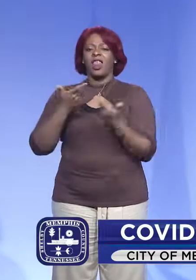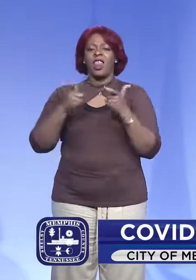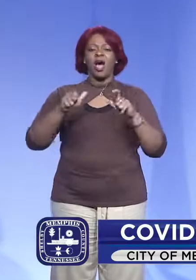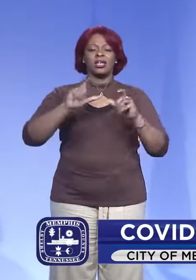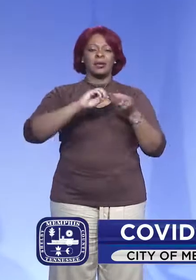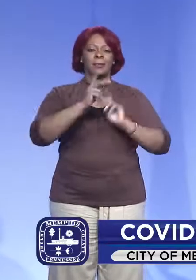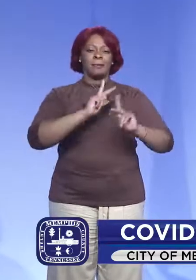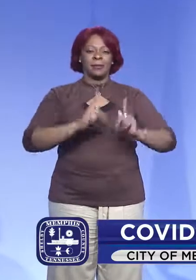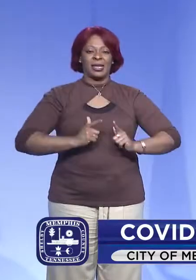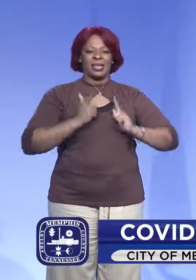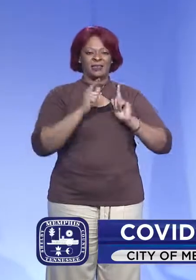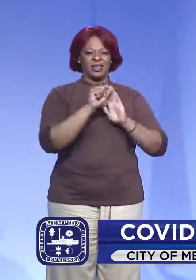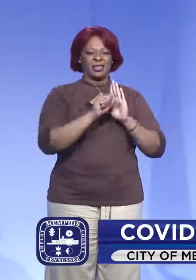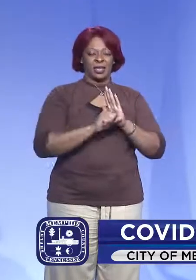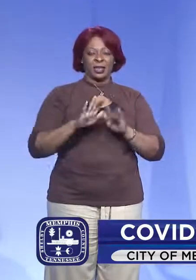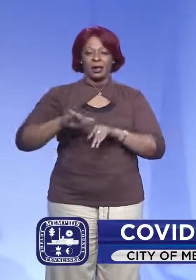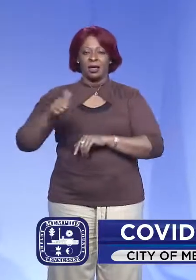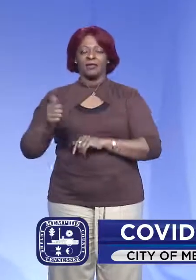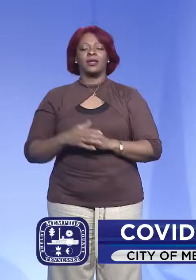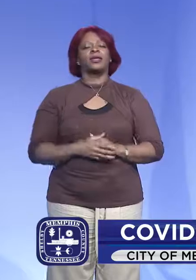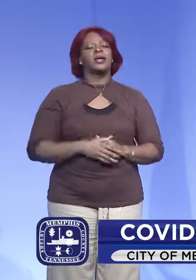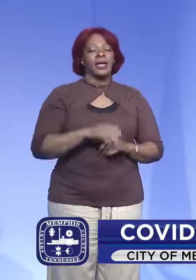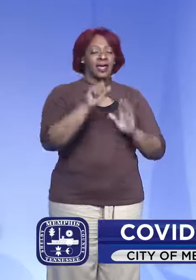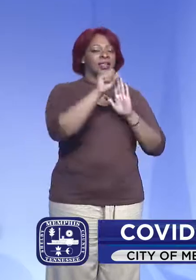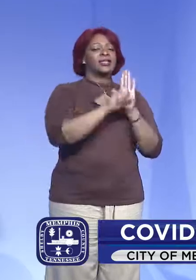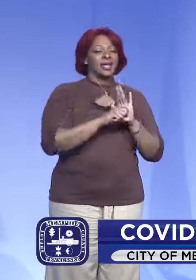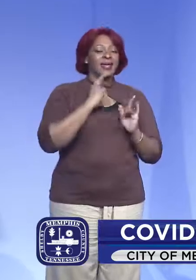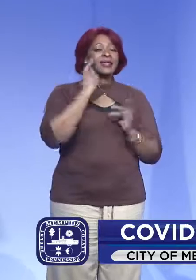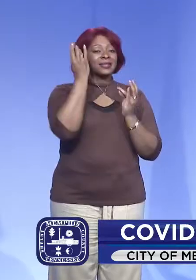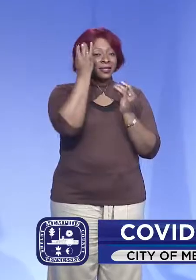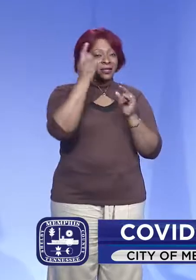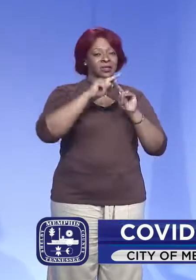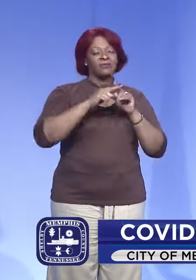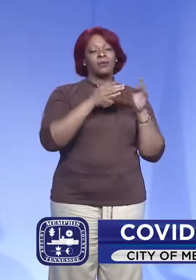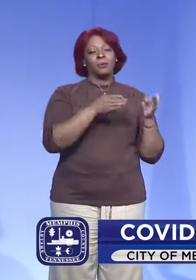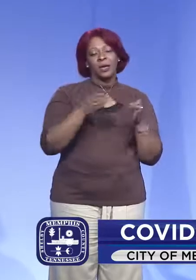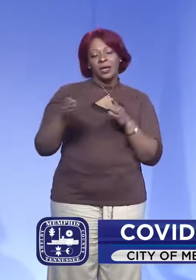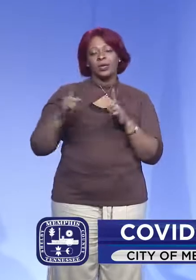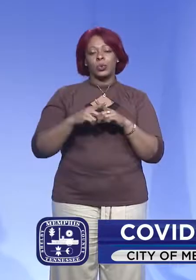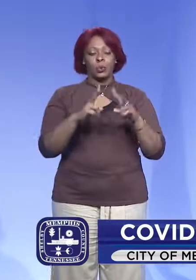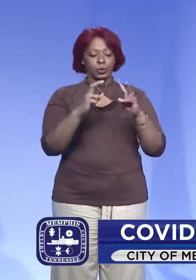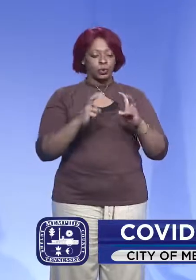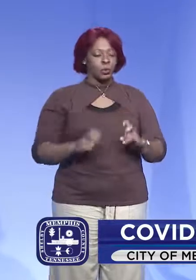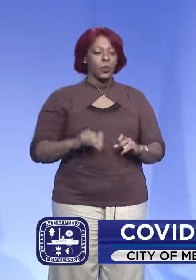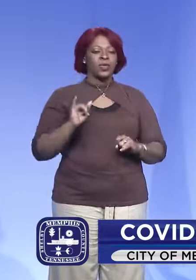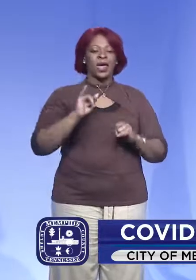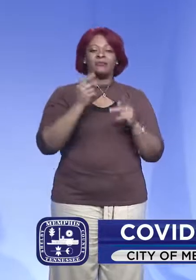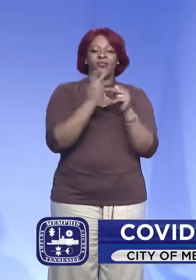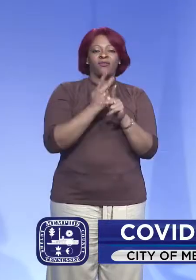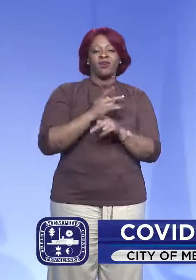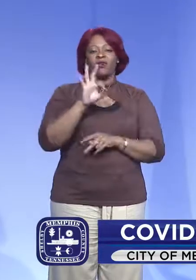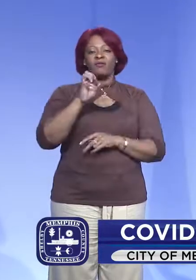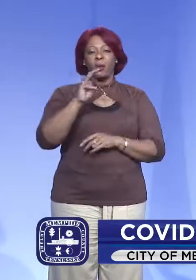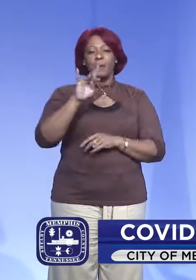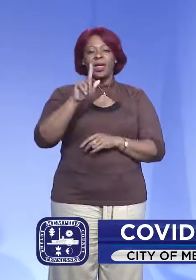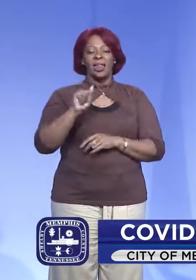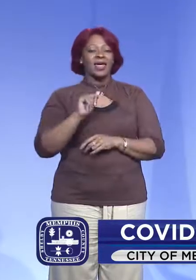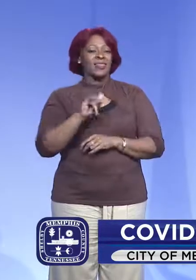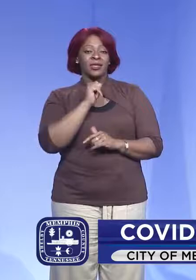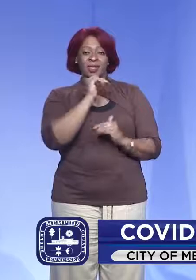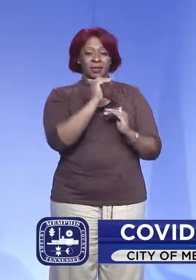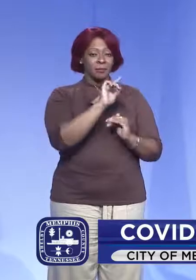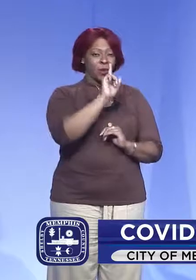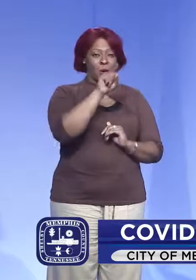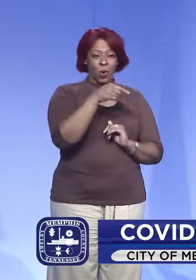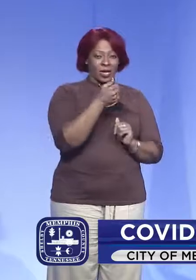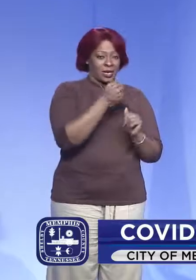populations? So I do know that the state is considering all of the different ways to explore the formula. And the formula is not limited to